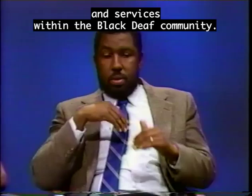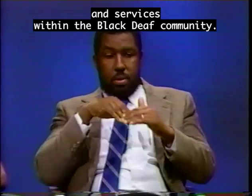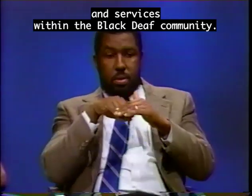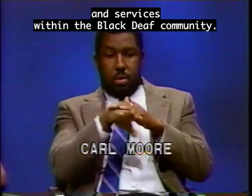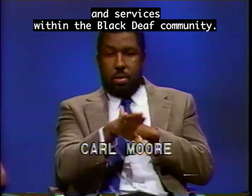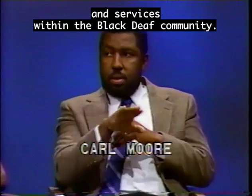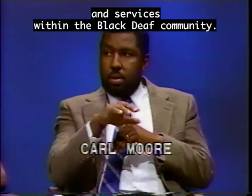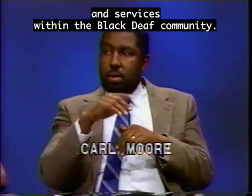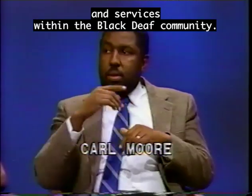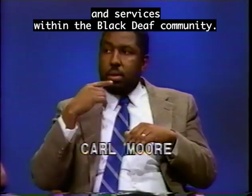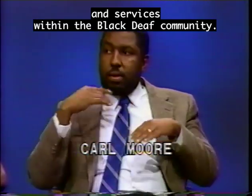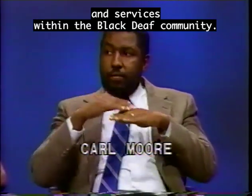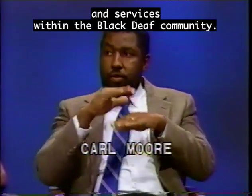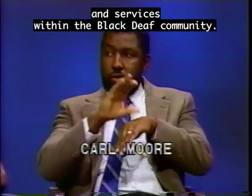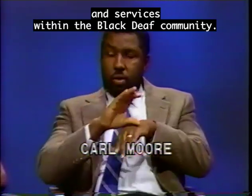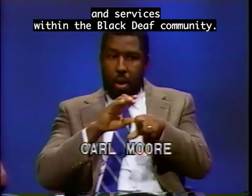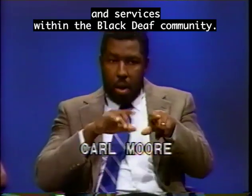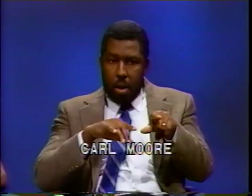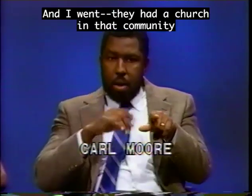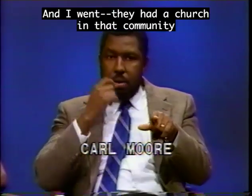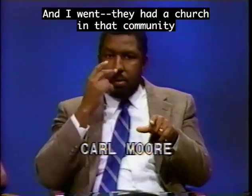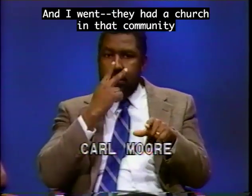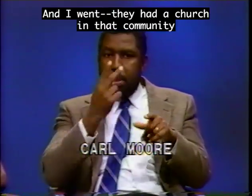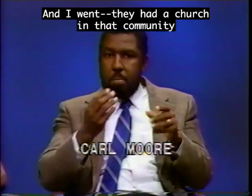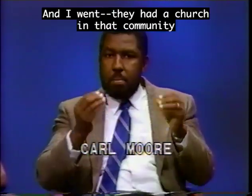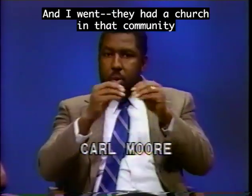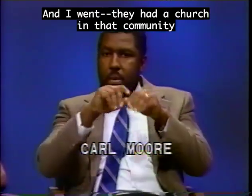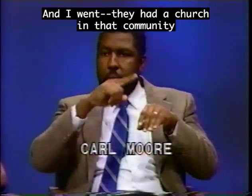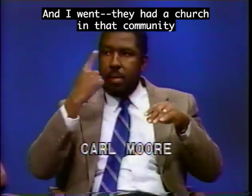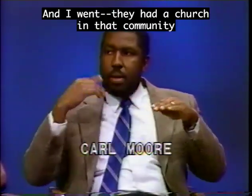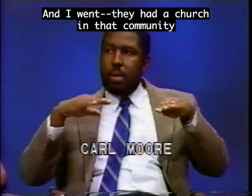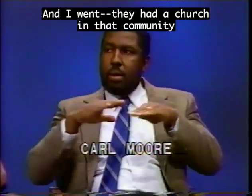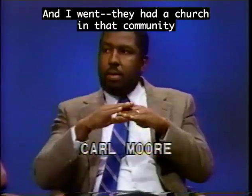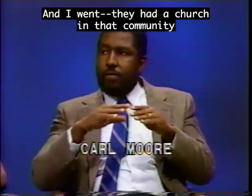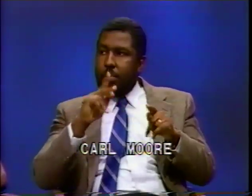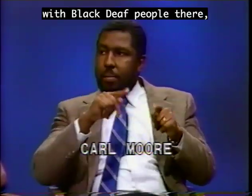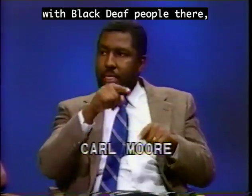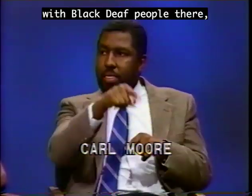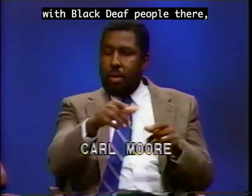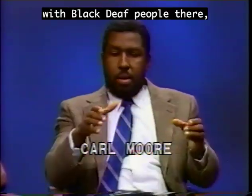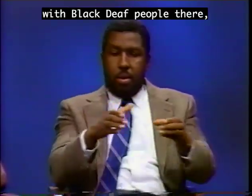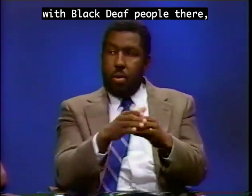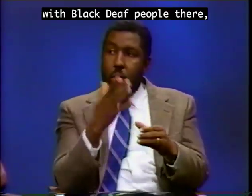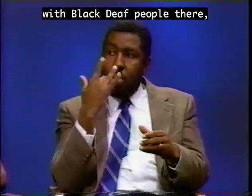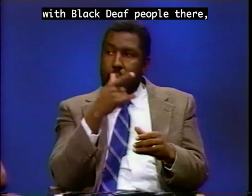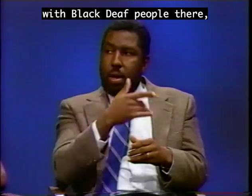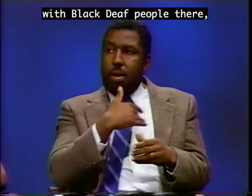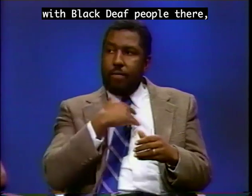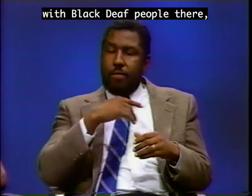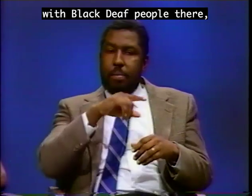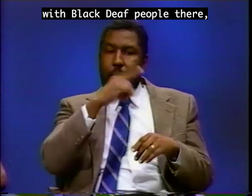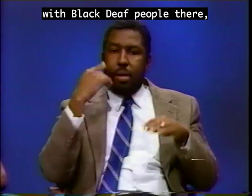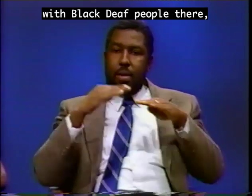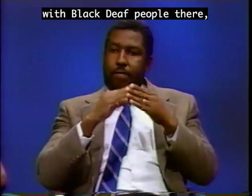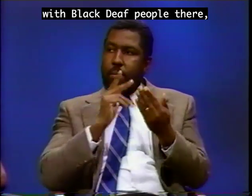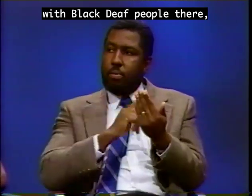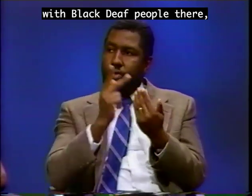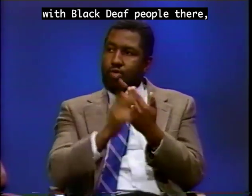the black deaf community. And I went to, they had a church in that community with black deaf people there.